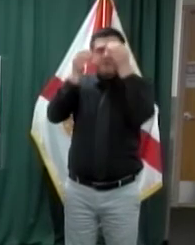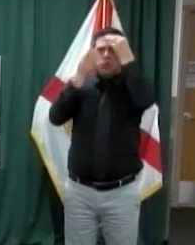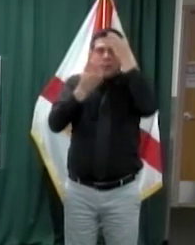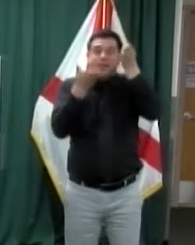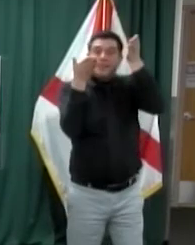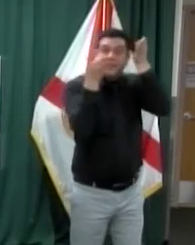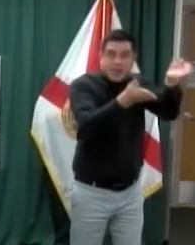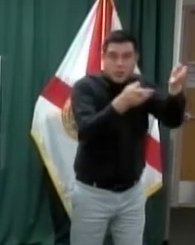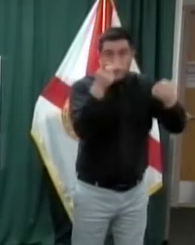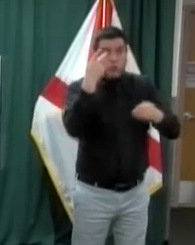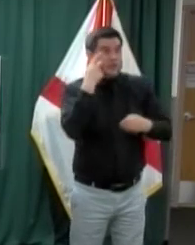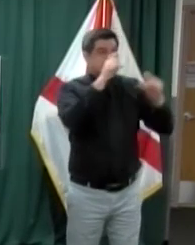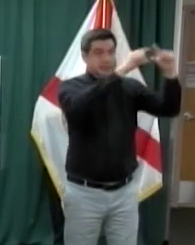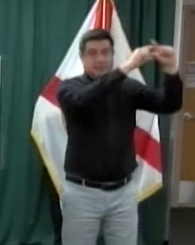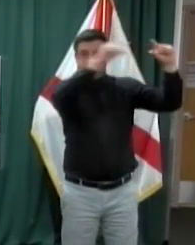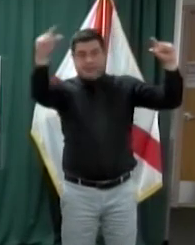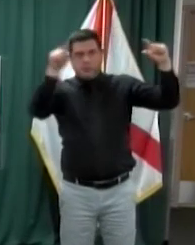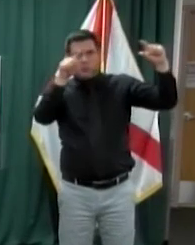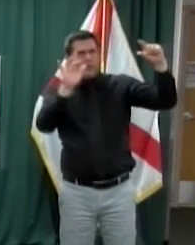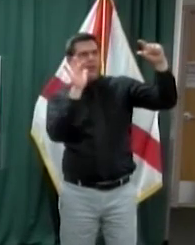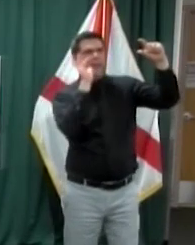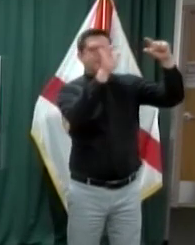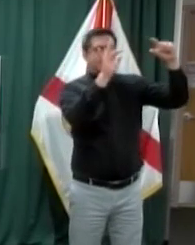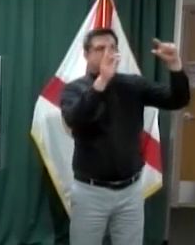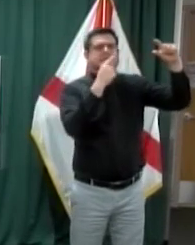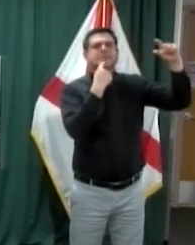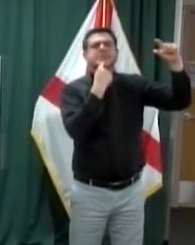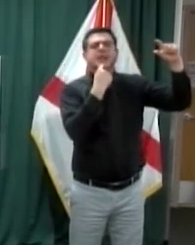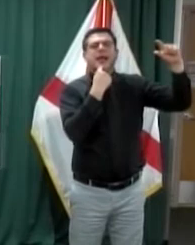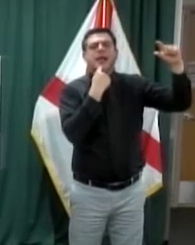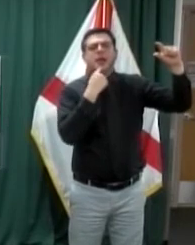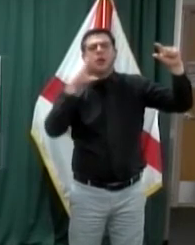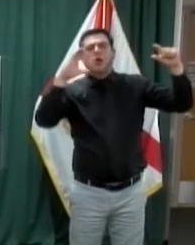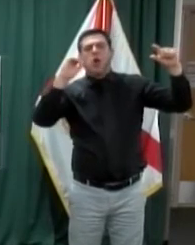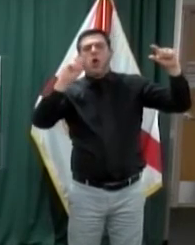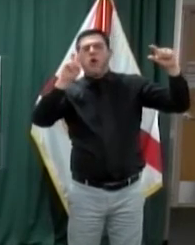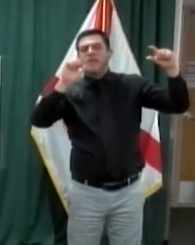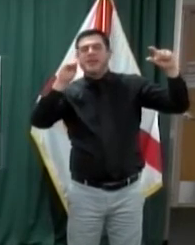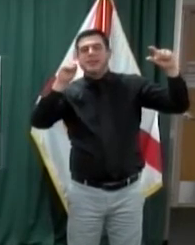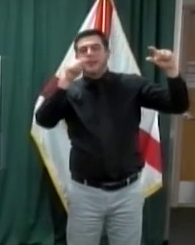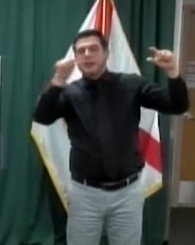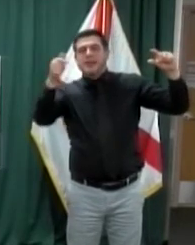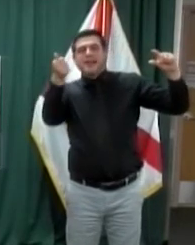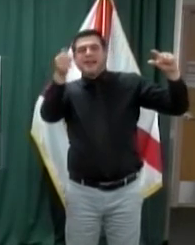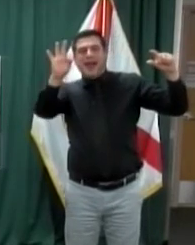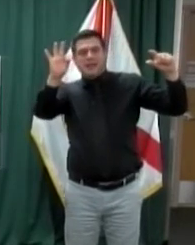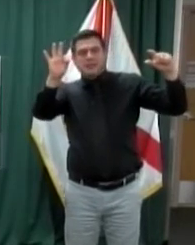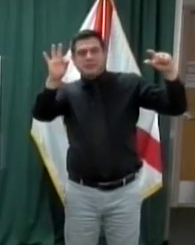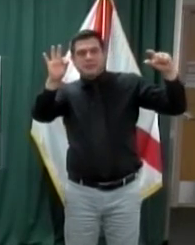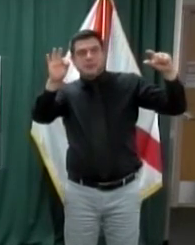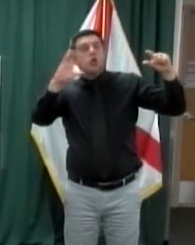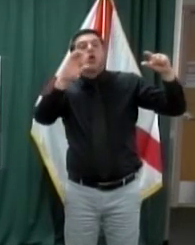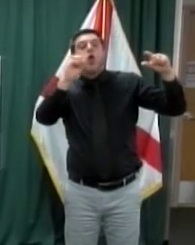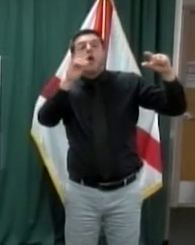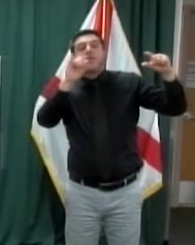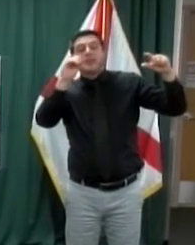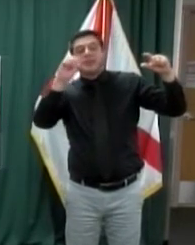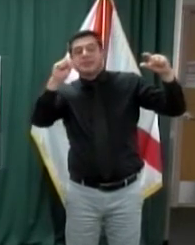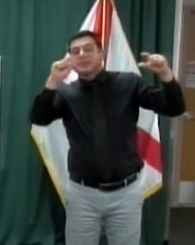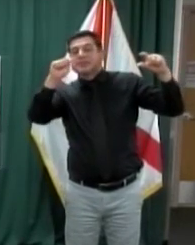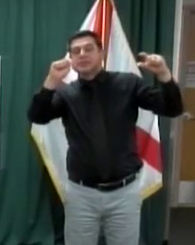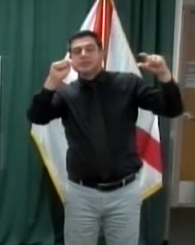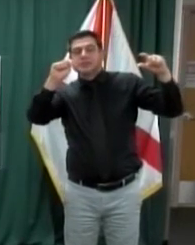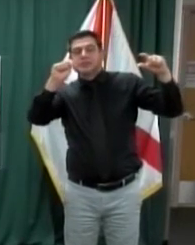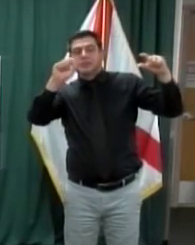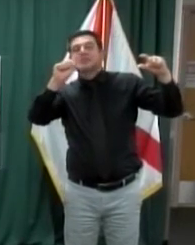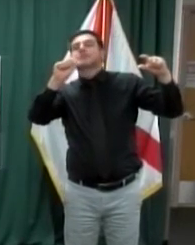which will show you the heat map and much additional information. So let's talk about reopening. And again, I understand, you know, a